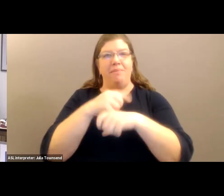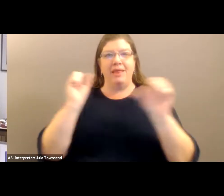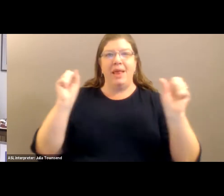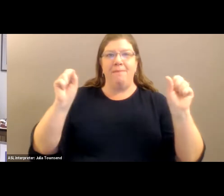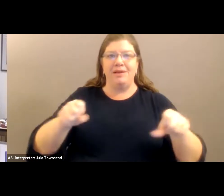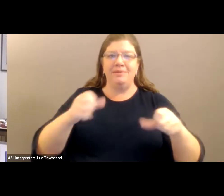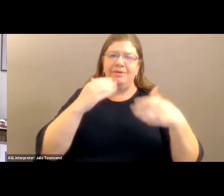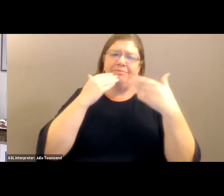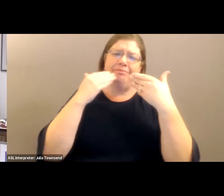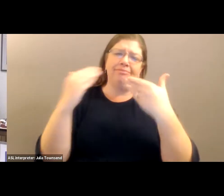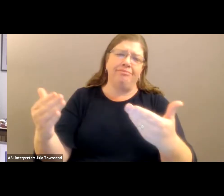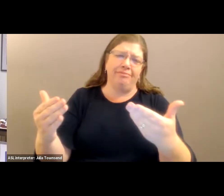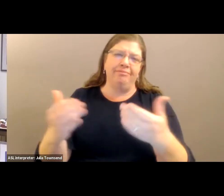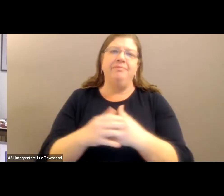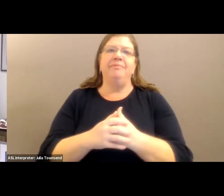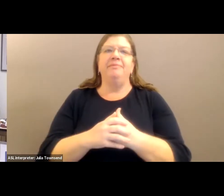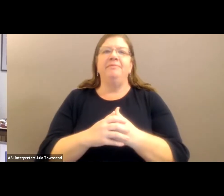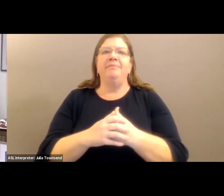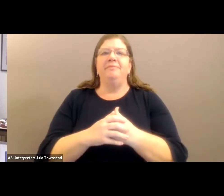possible.